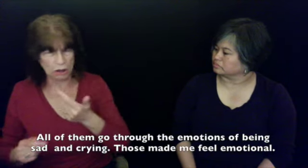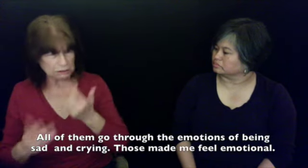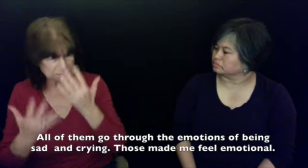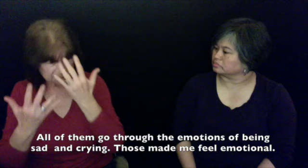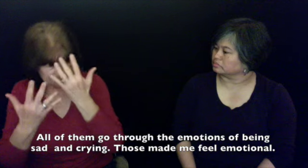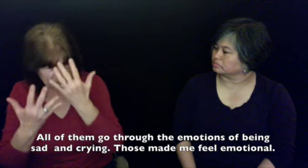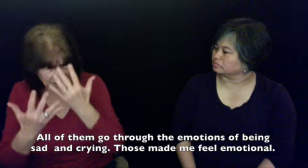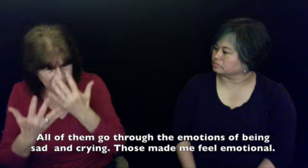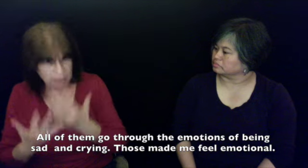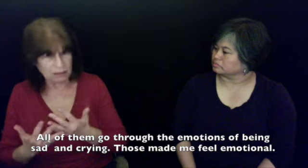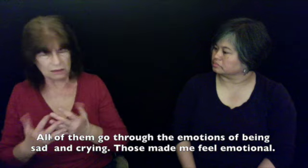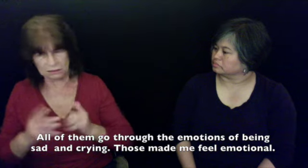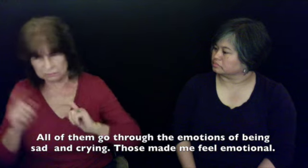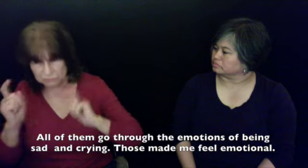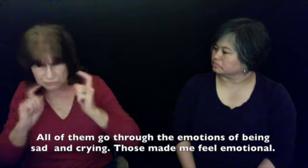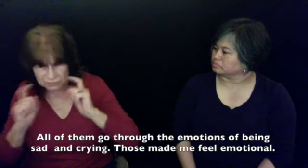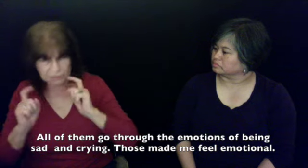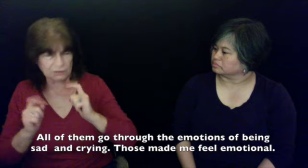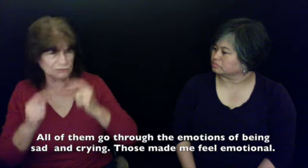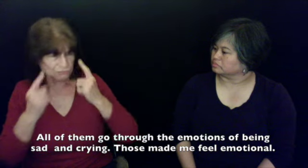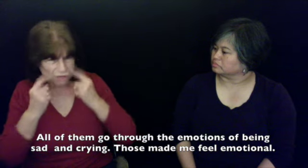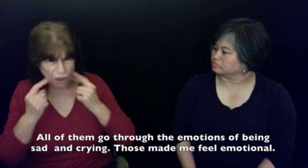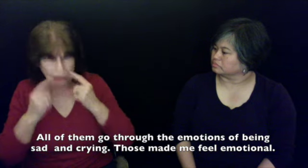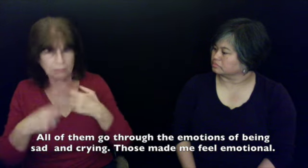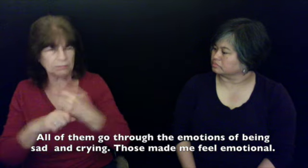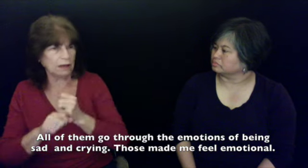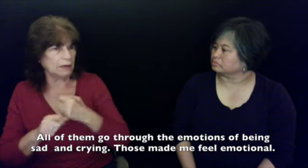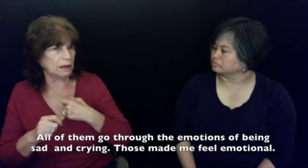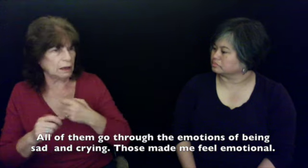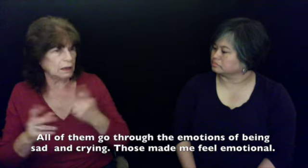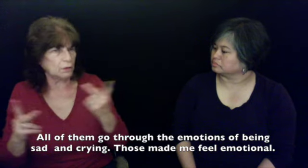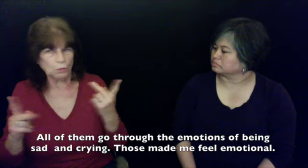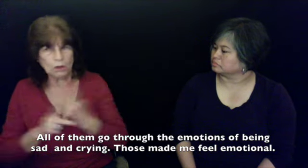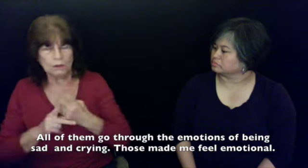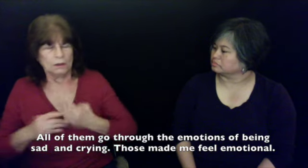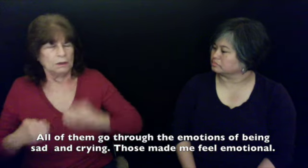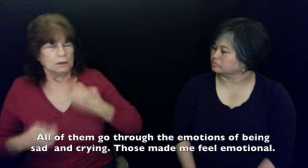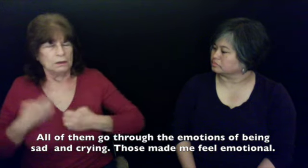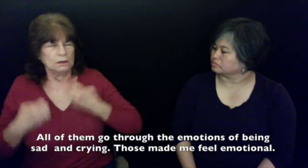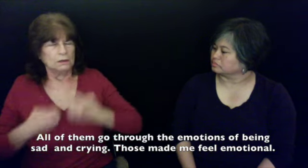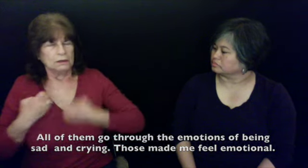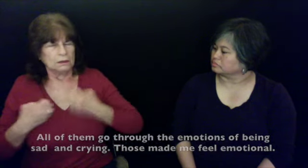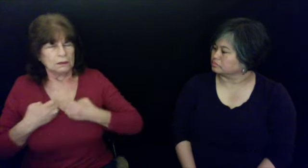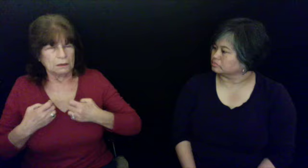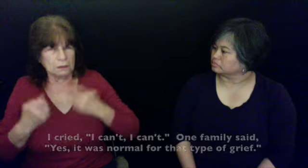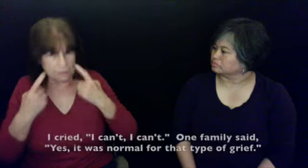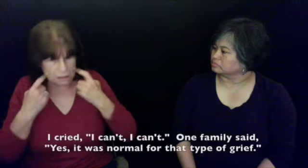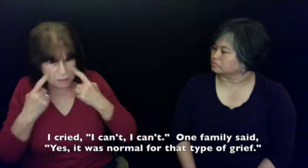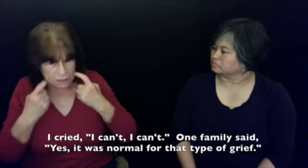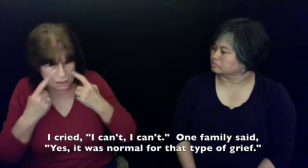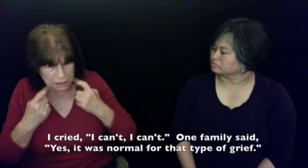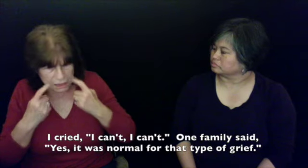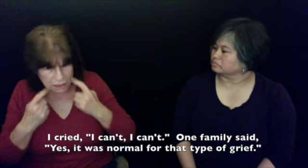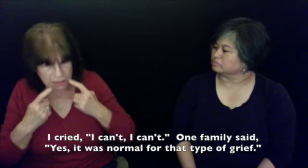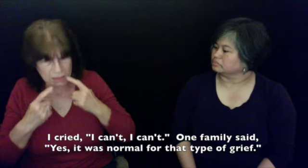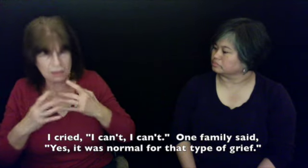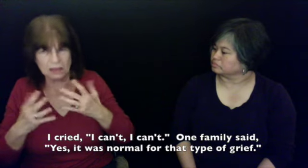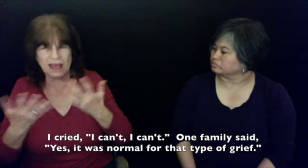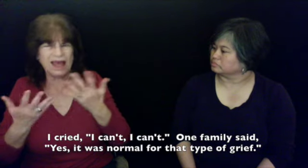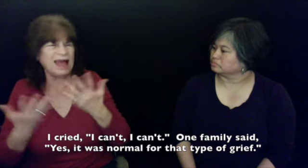All of them go through the emotions of being sad and crying. Those made me feel emotional. I cried.